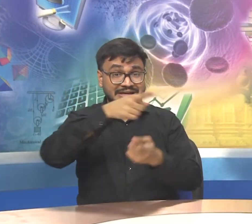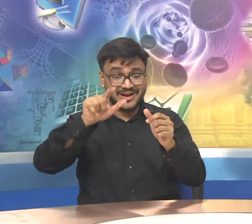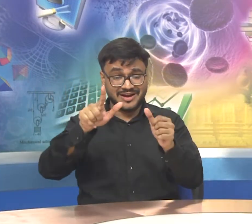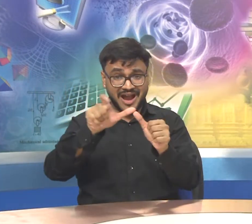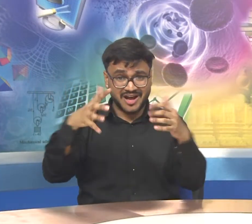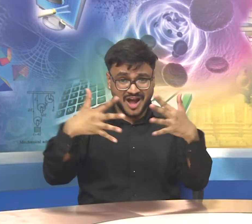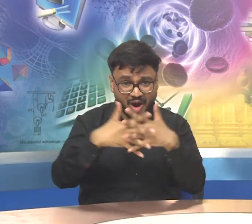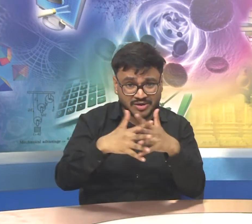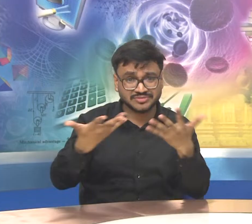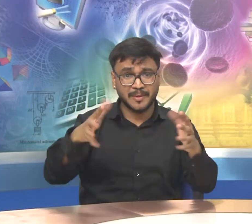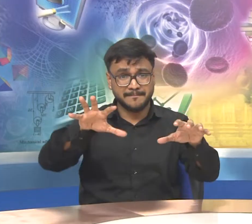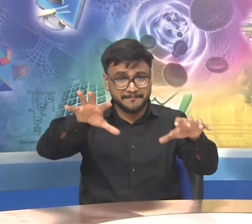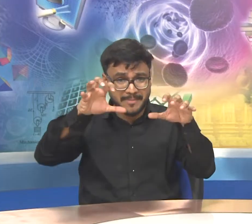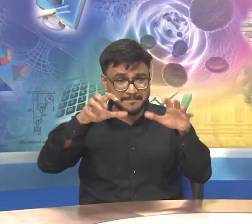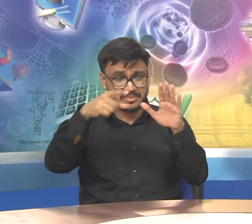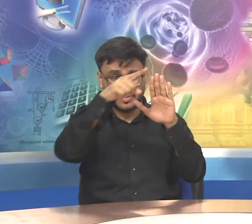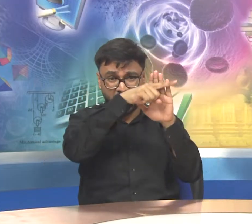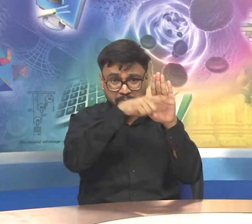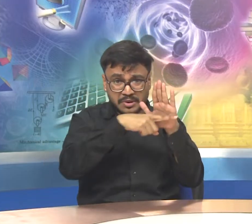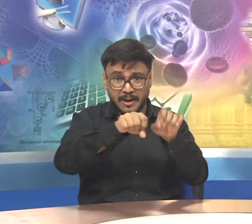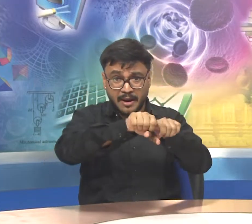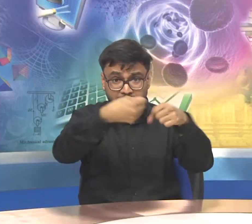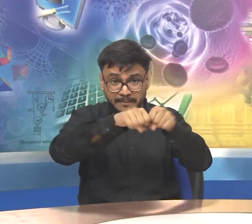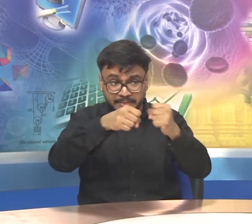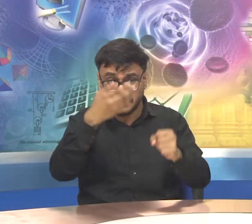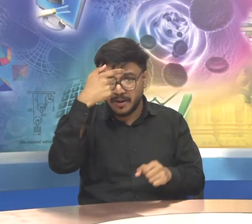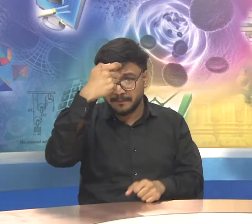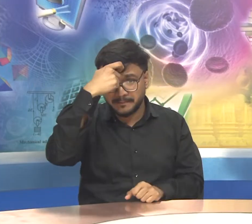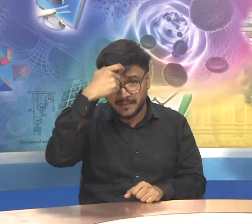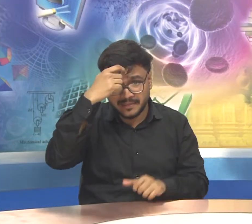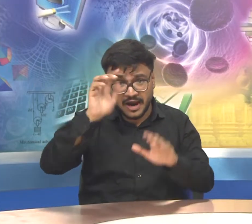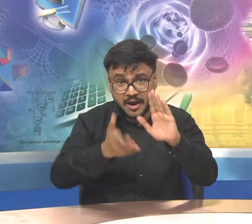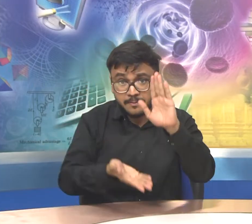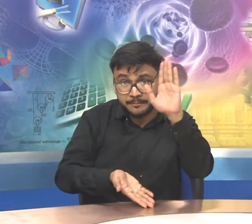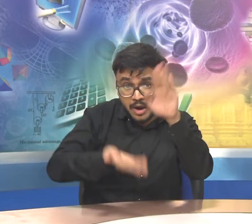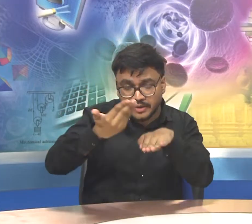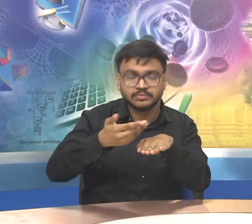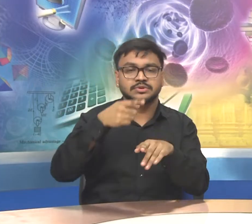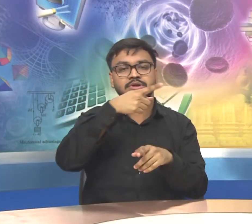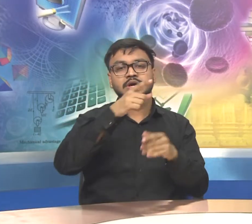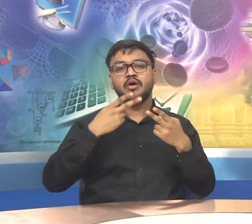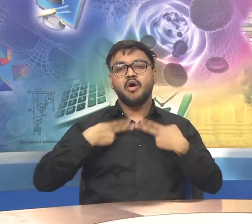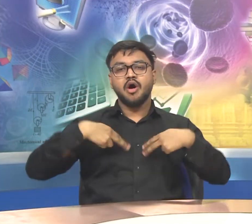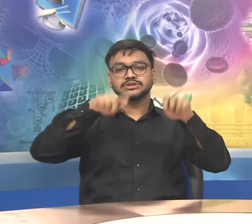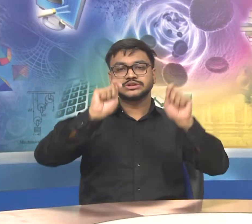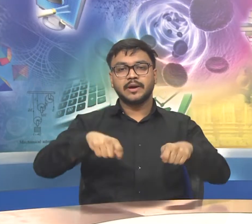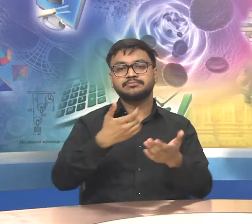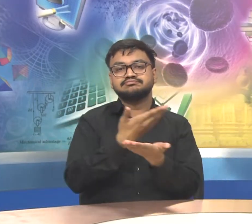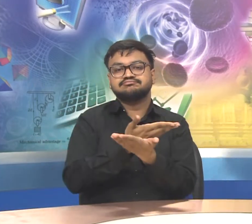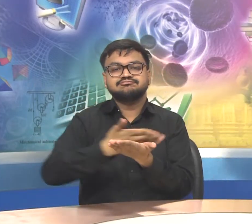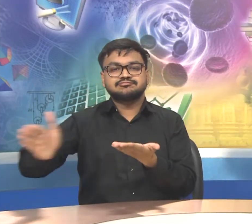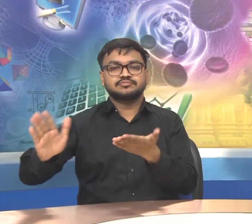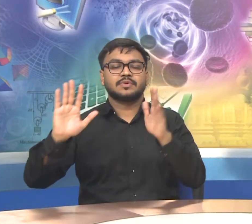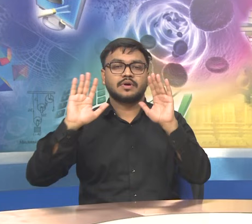the age of retirement, according to the procedure laid down in the